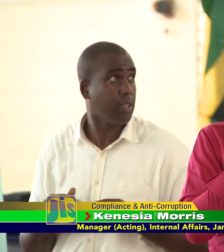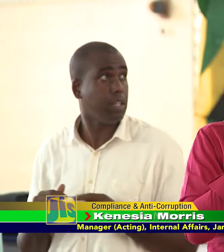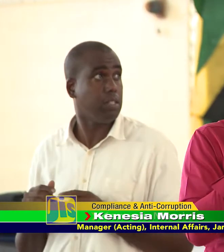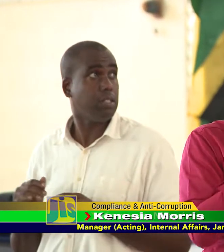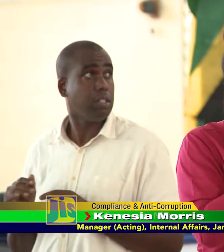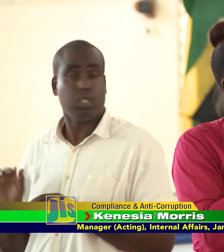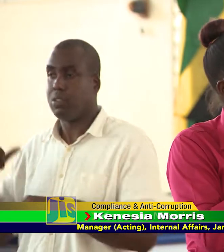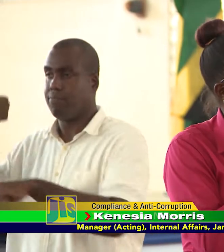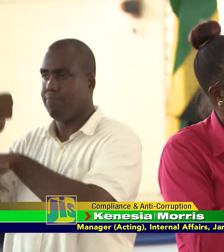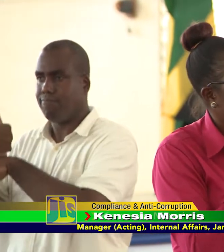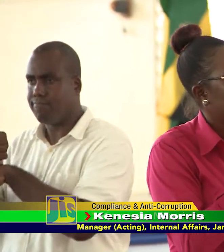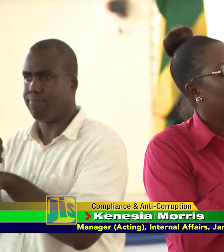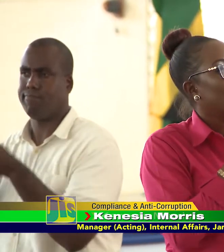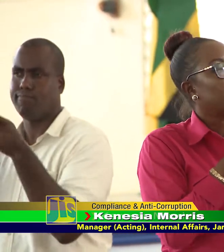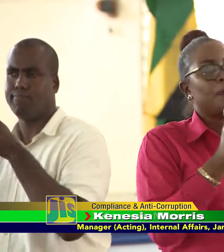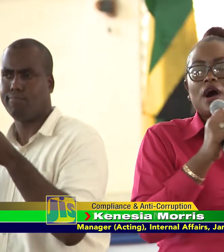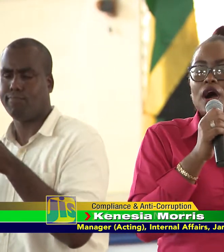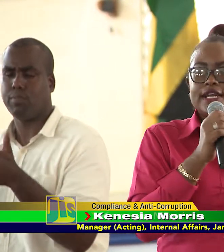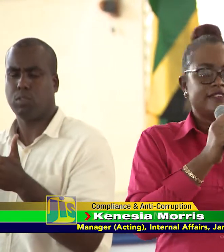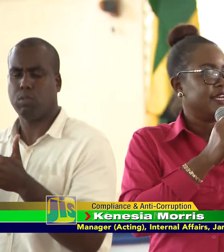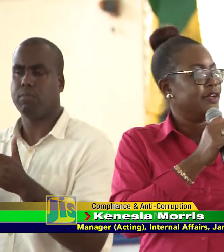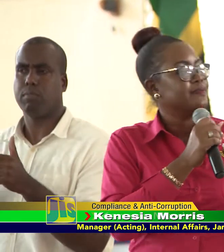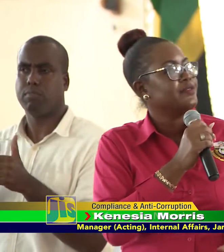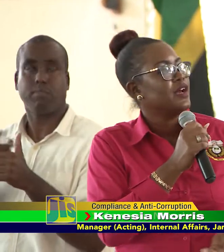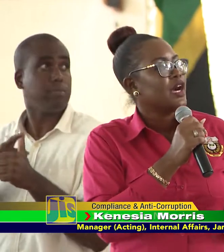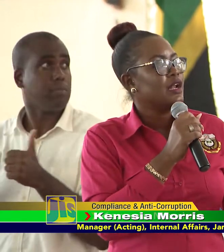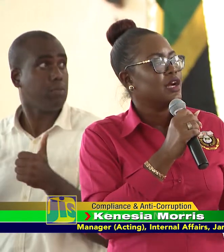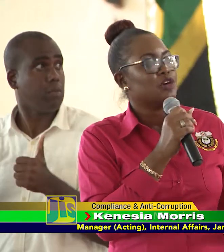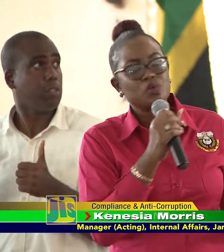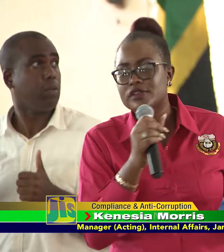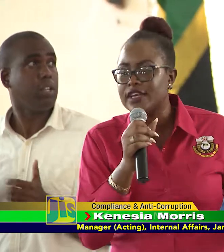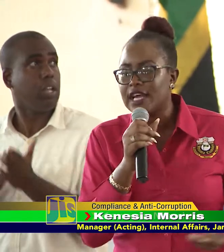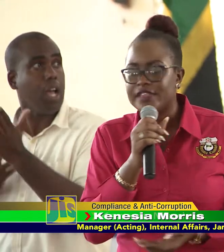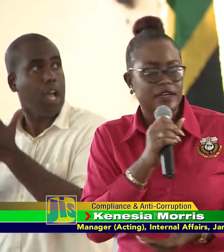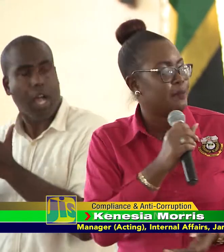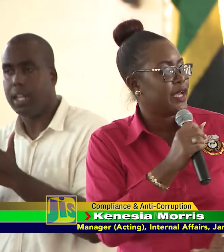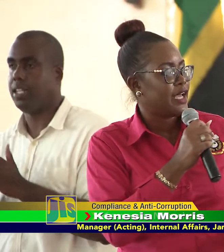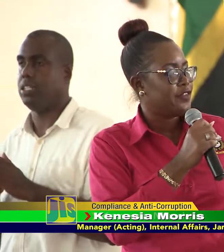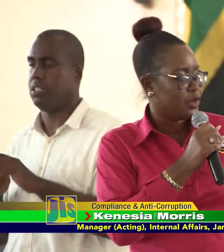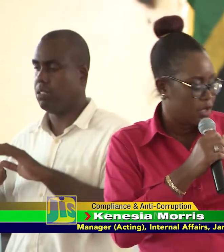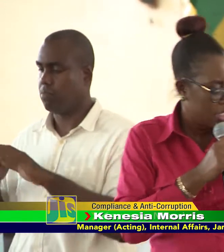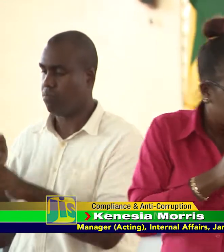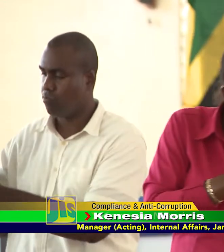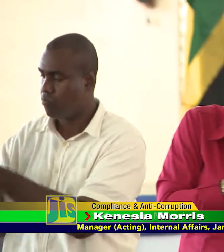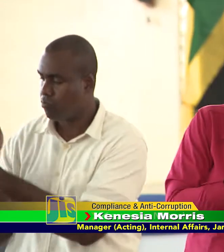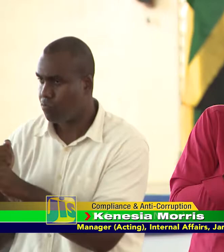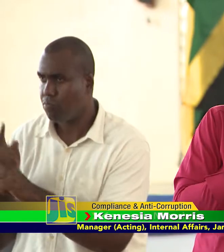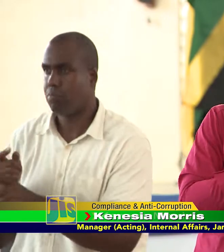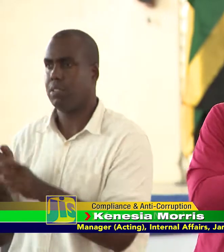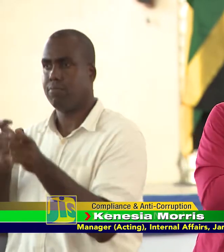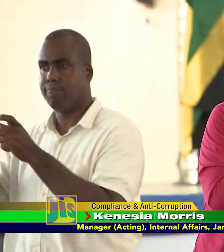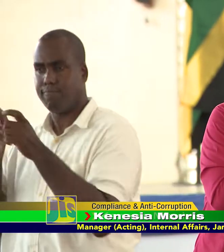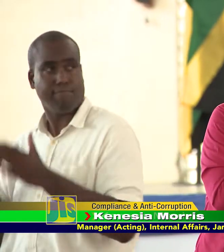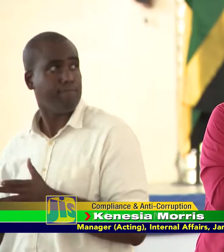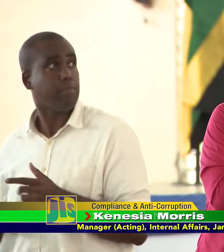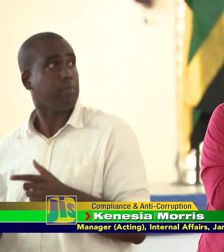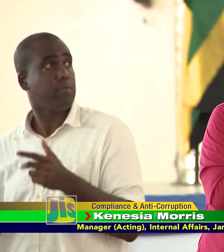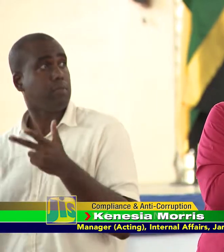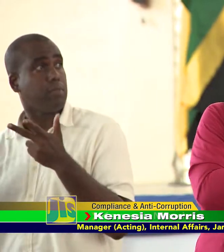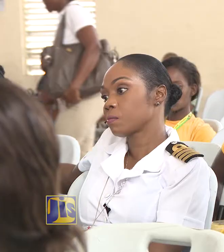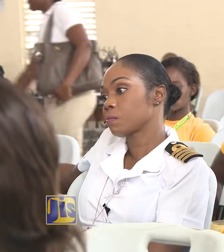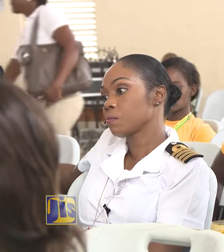leadership and oversight, proper auditing, clear rules on ethical behavior, transparent